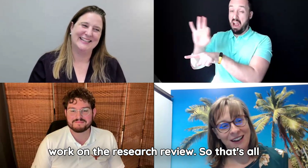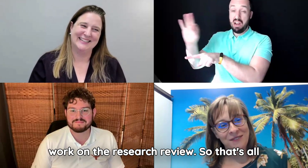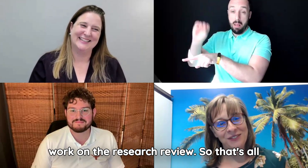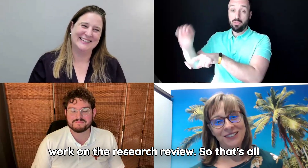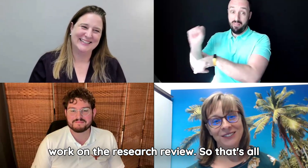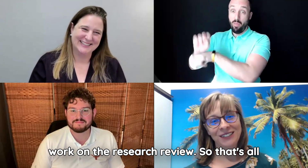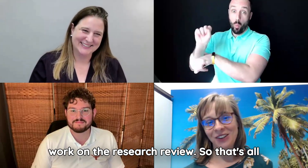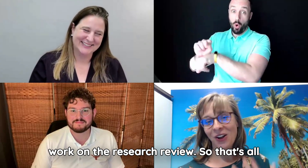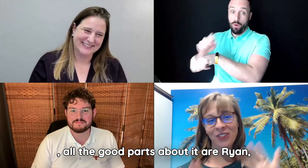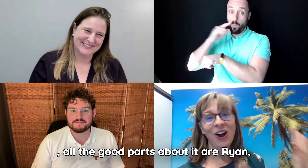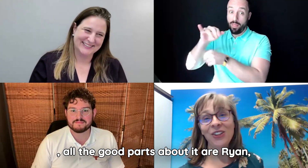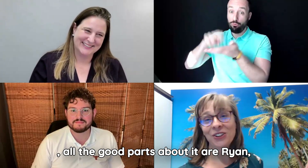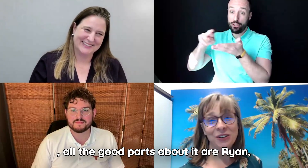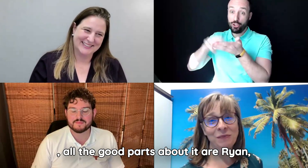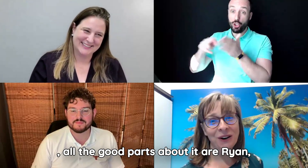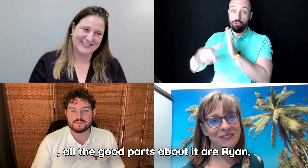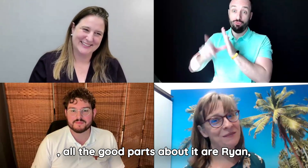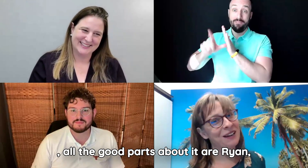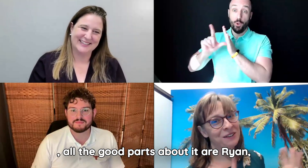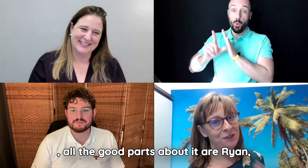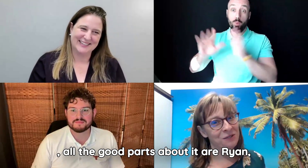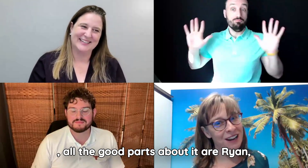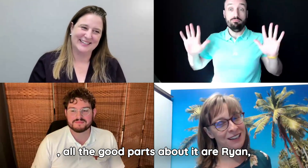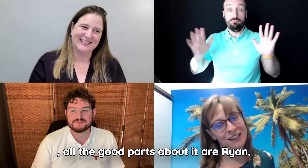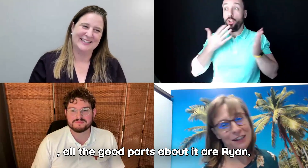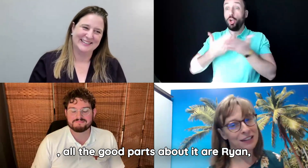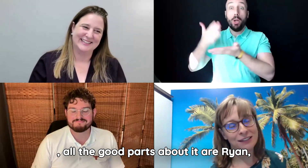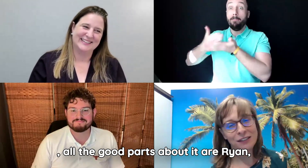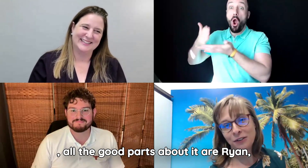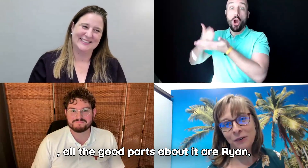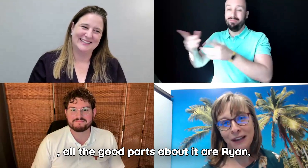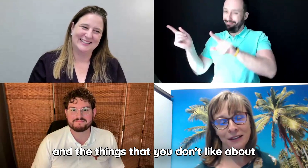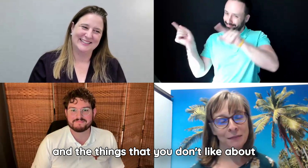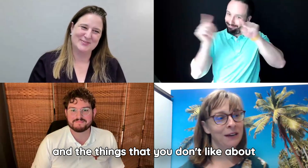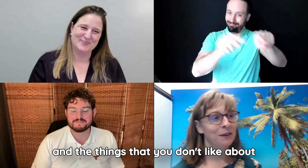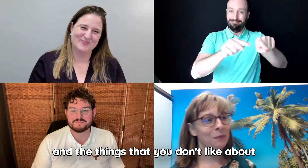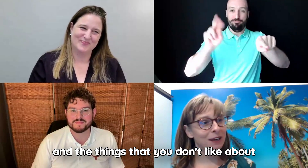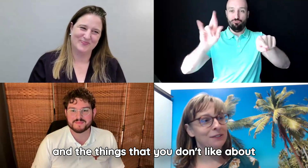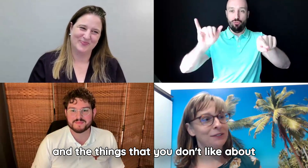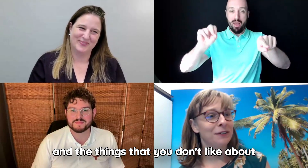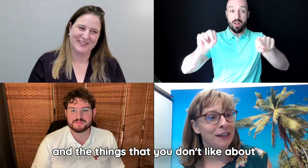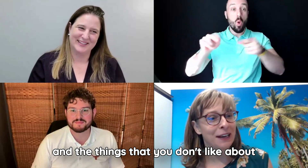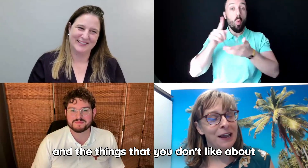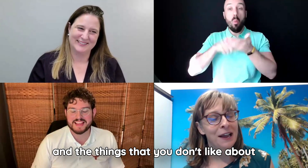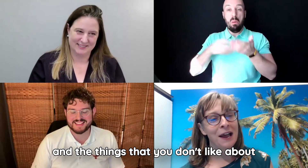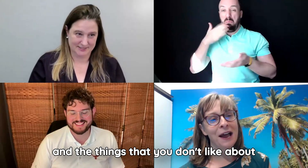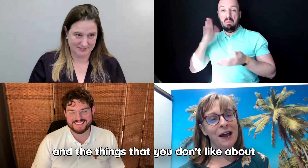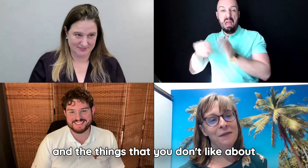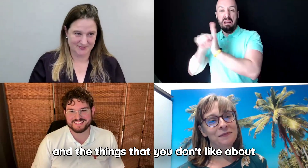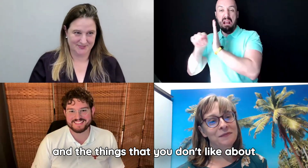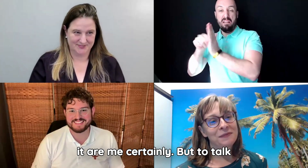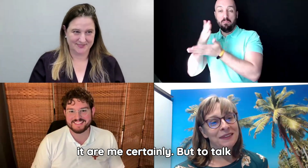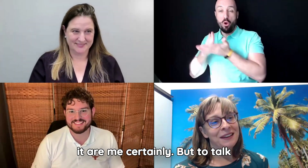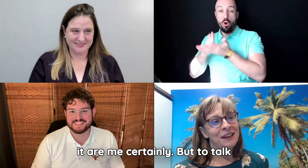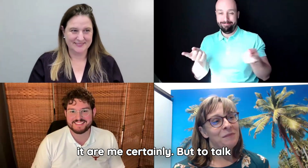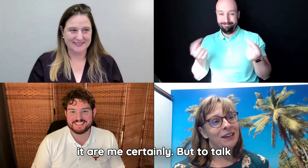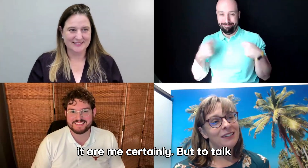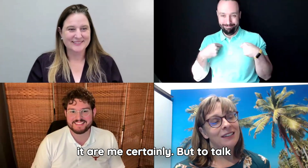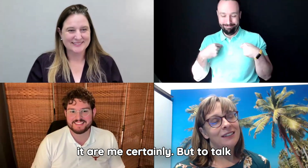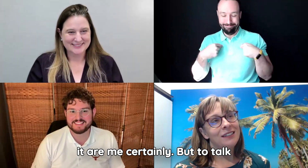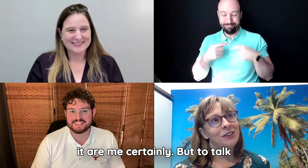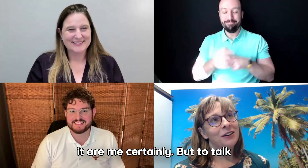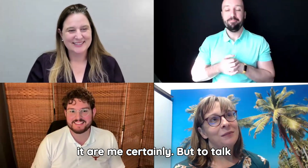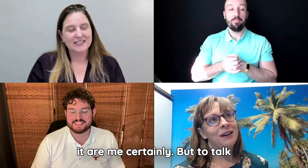review. So that's all the good parts about it are Ryan, and the things that you don't like about it are me, certainly.